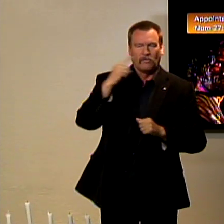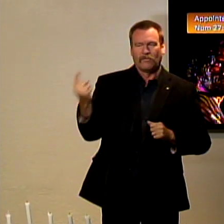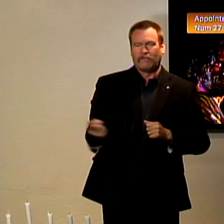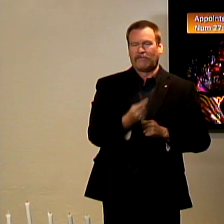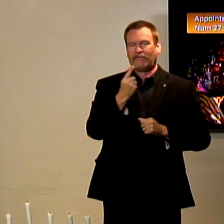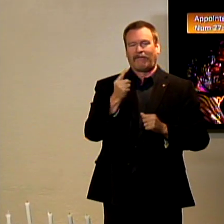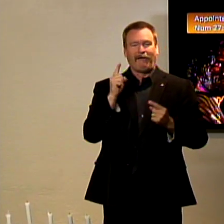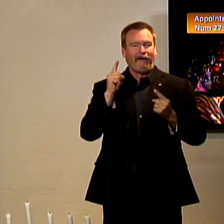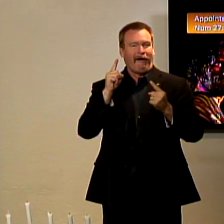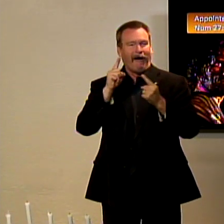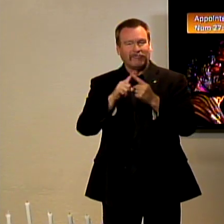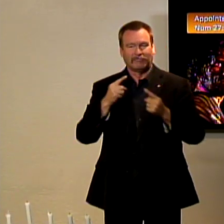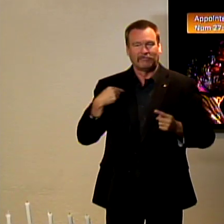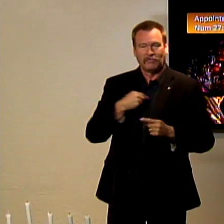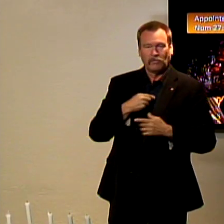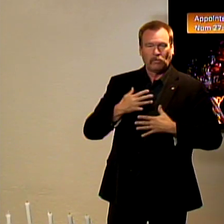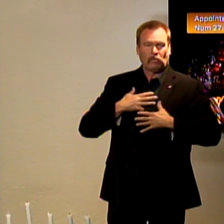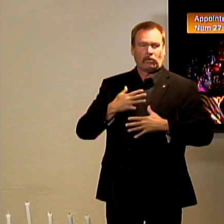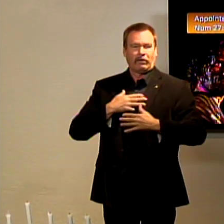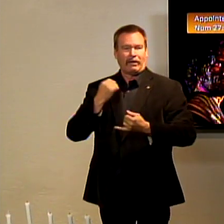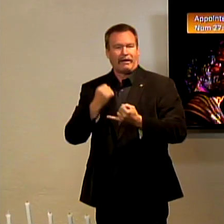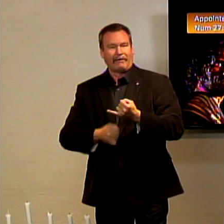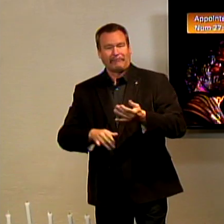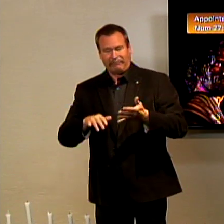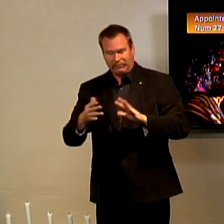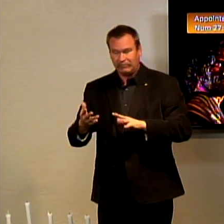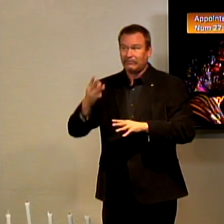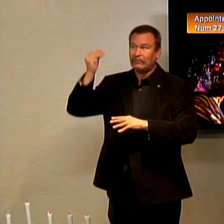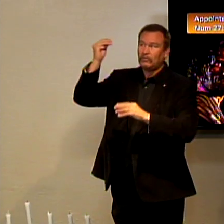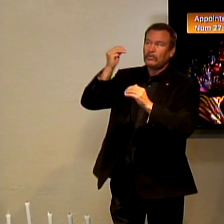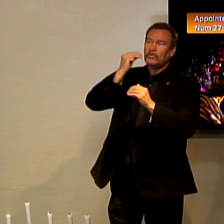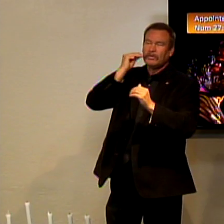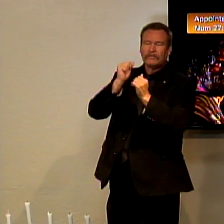the church alone, on their own. We'd never do that.